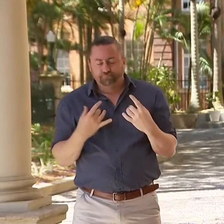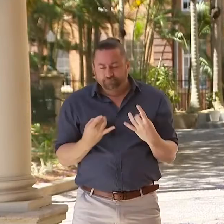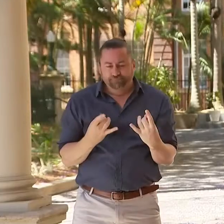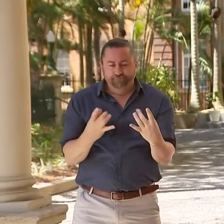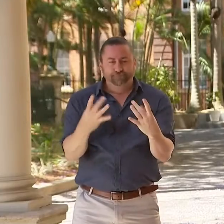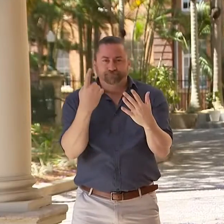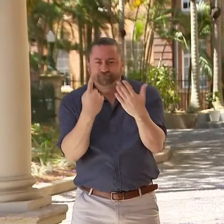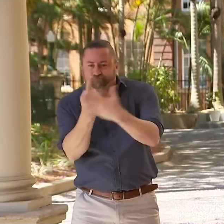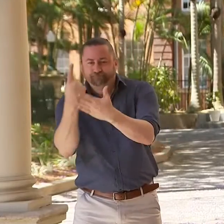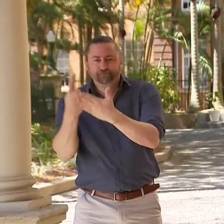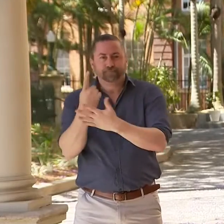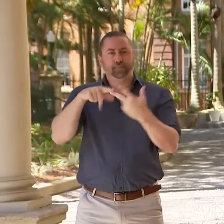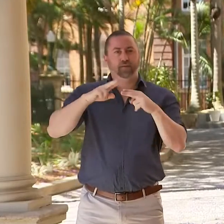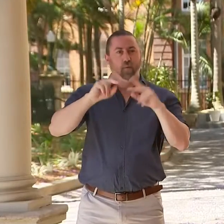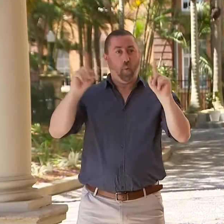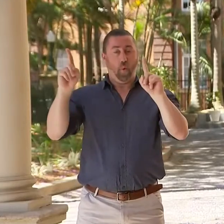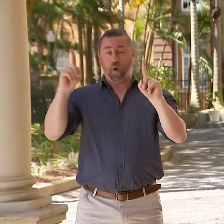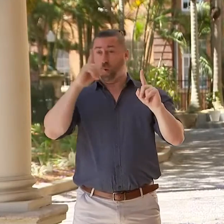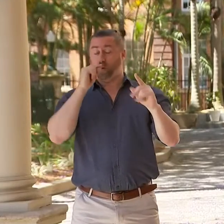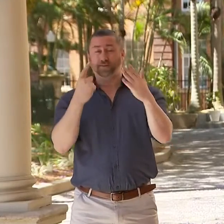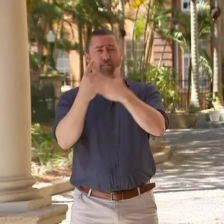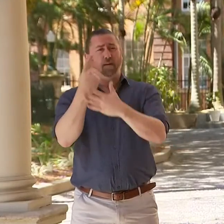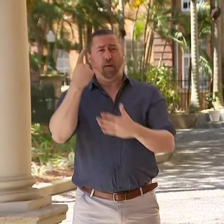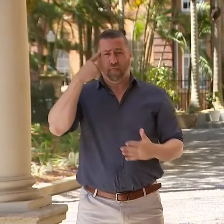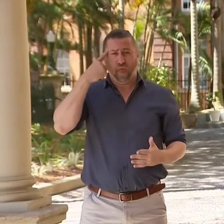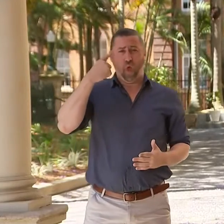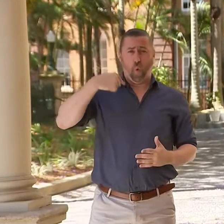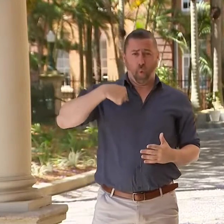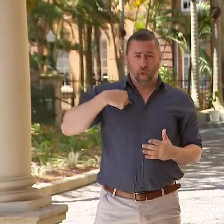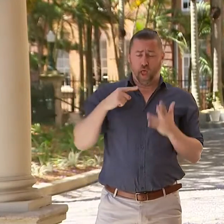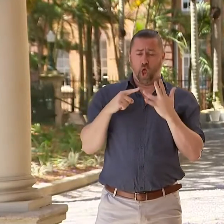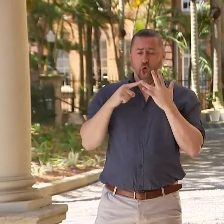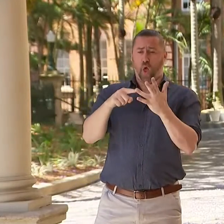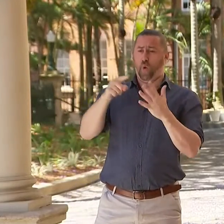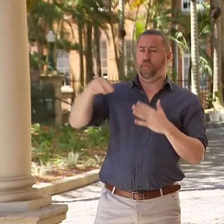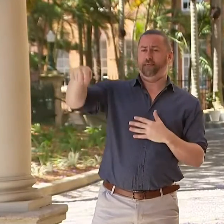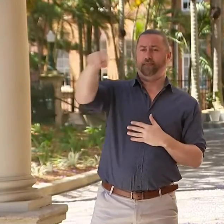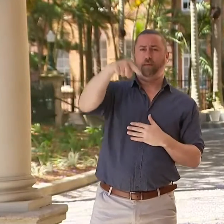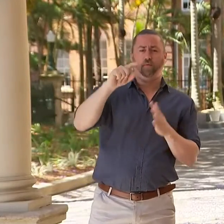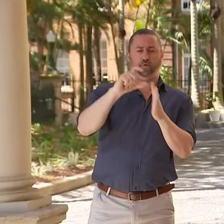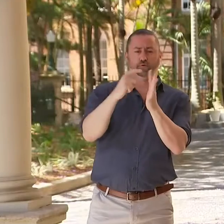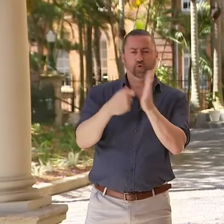come. But I think, as I said, we owe it to our fantastic healthcare staff